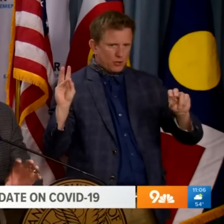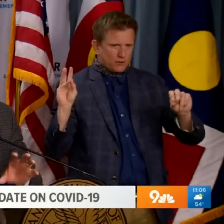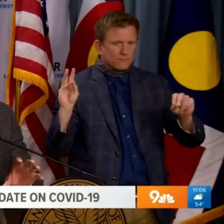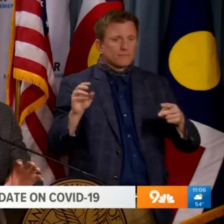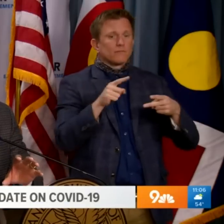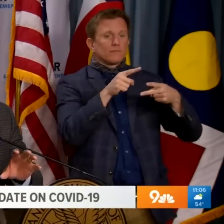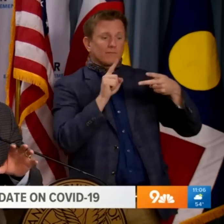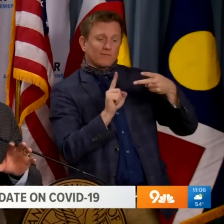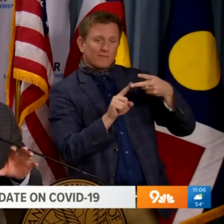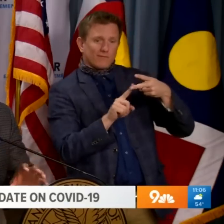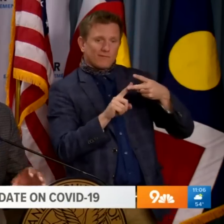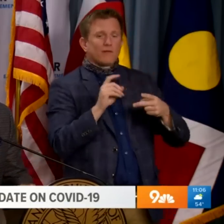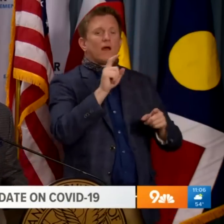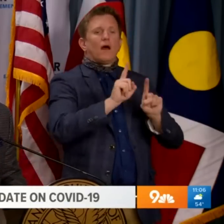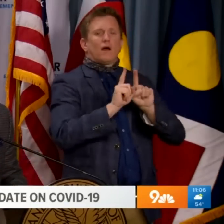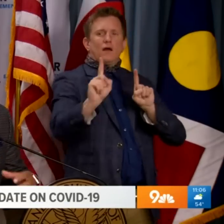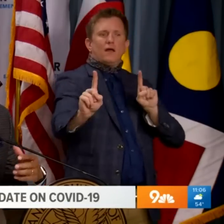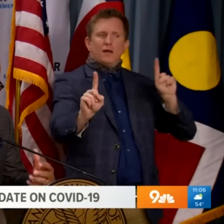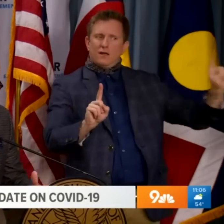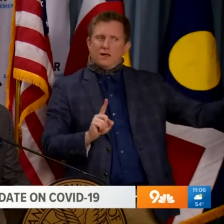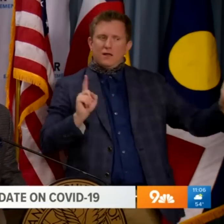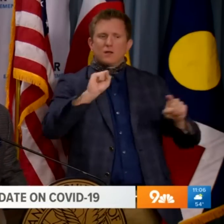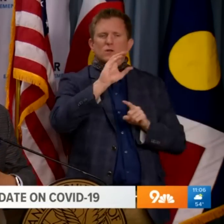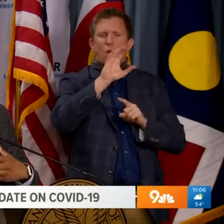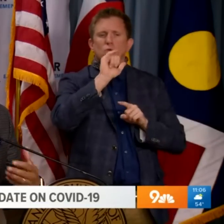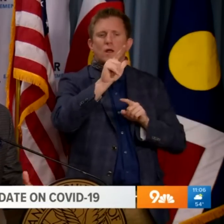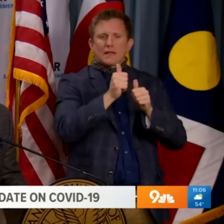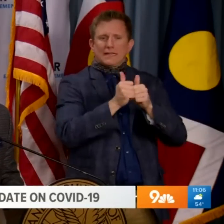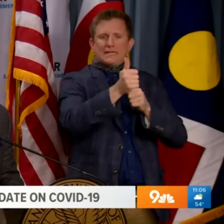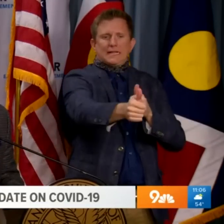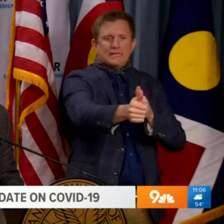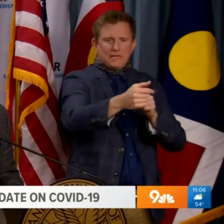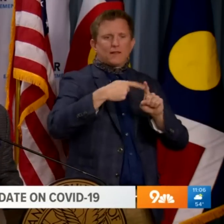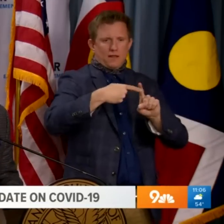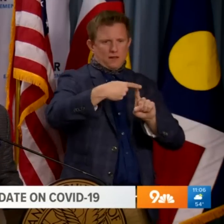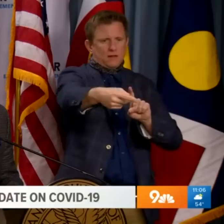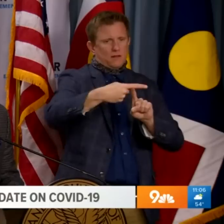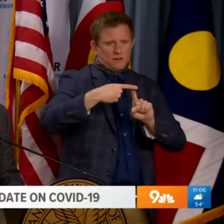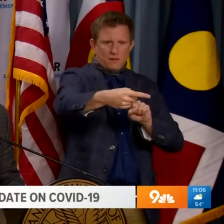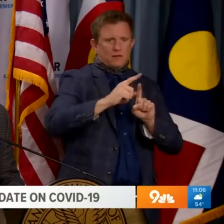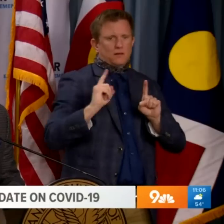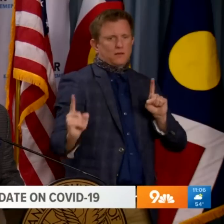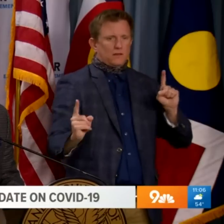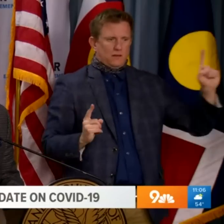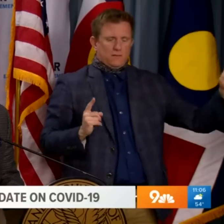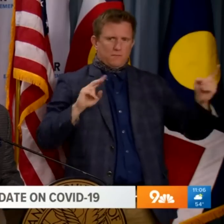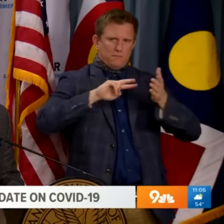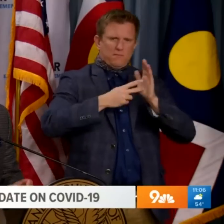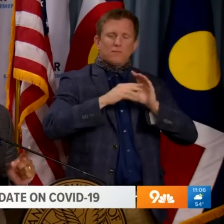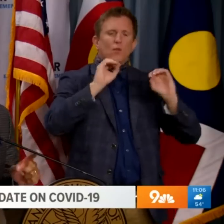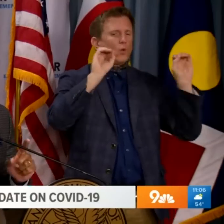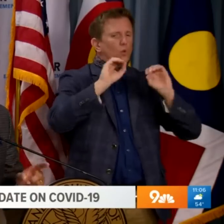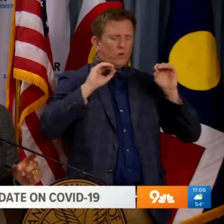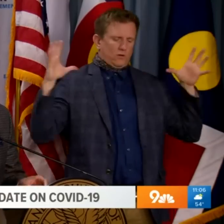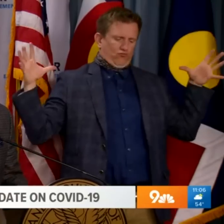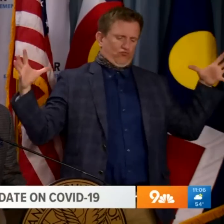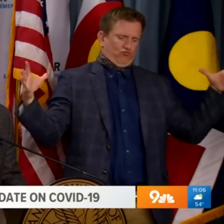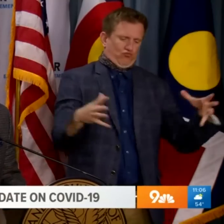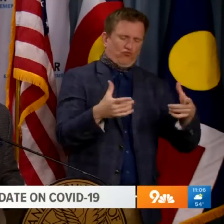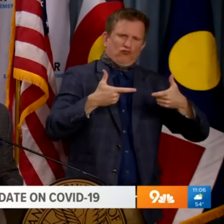One is a stay at home, which will expire, set to expire April 30th here in the city of Denver. The state order says